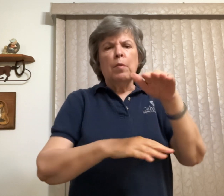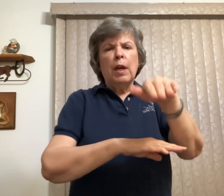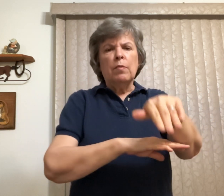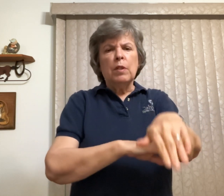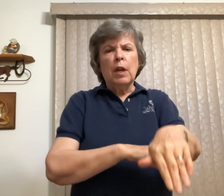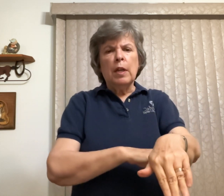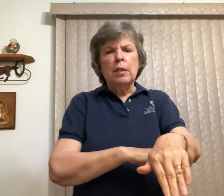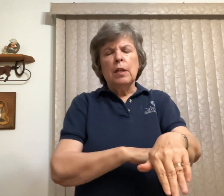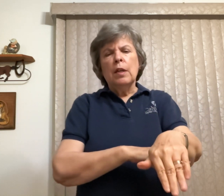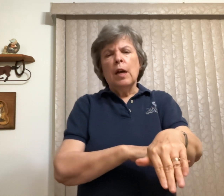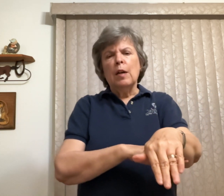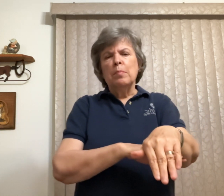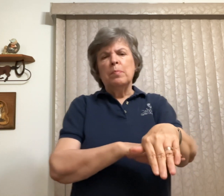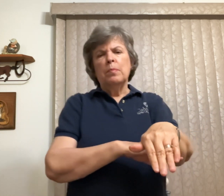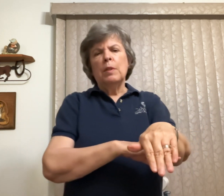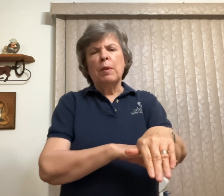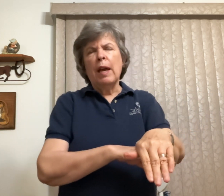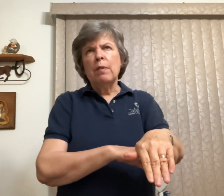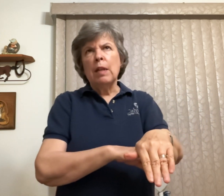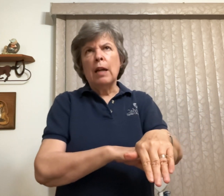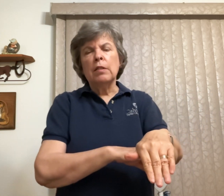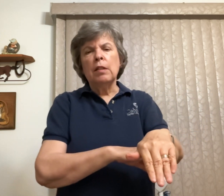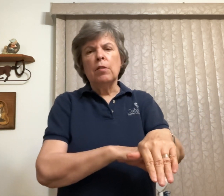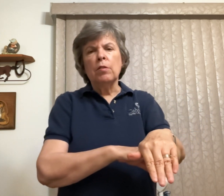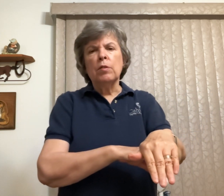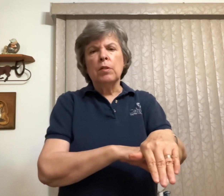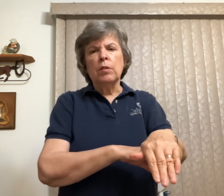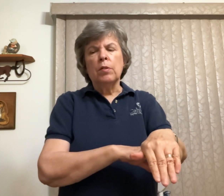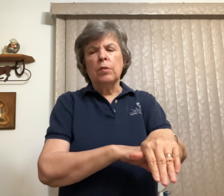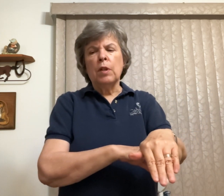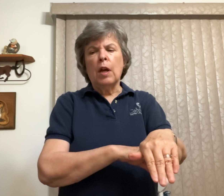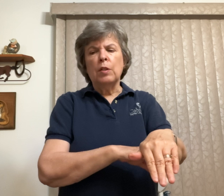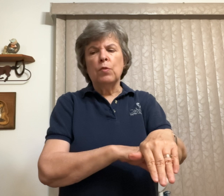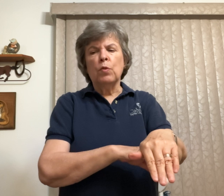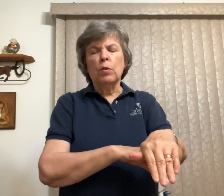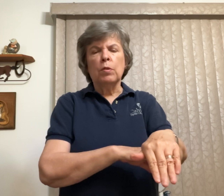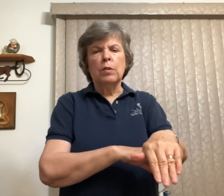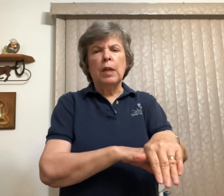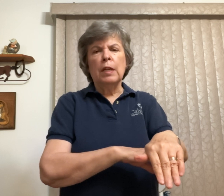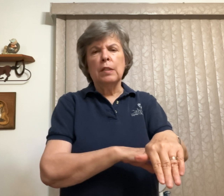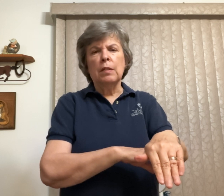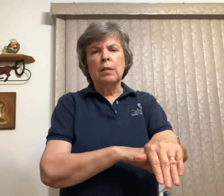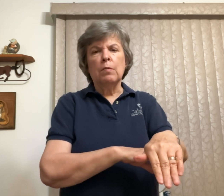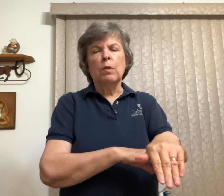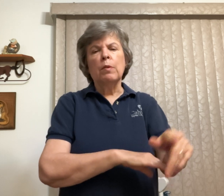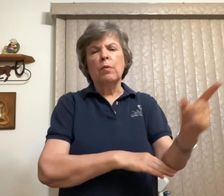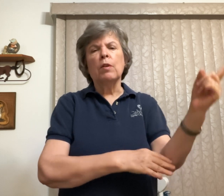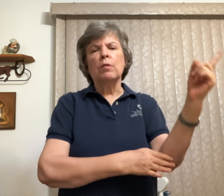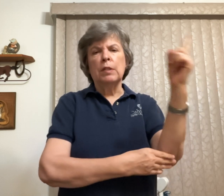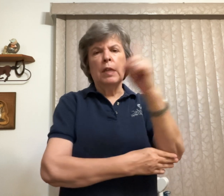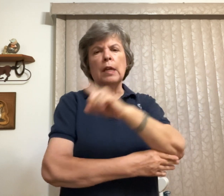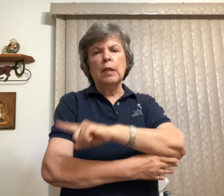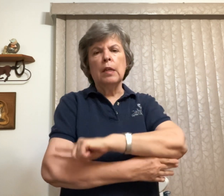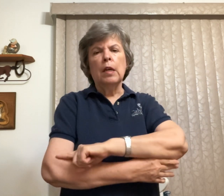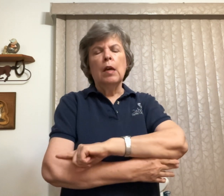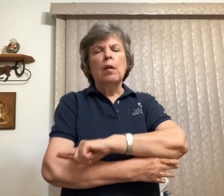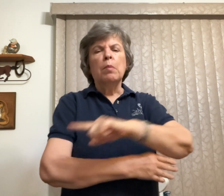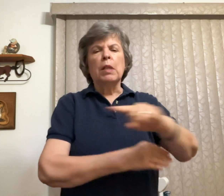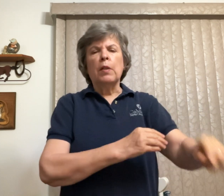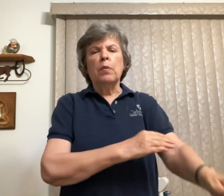have night. Now we haven't actually learned the signs for day and, well, we've learned day, but like this